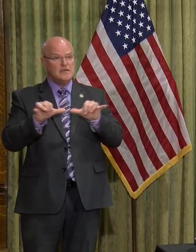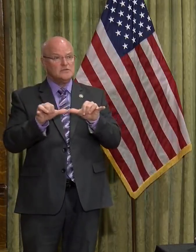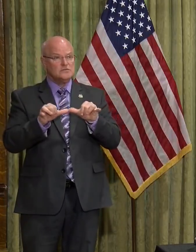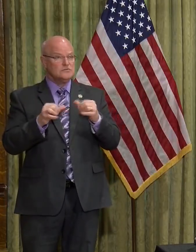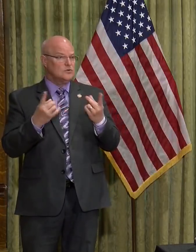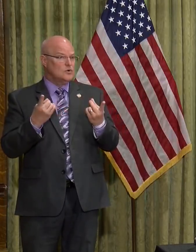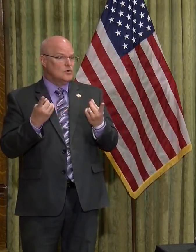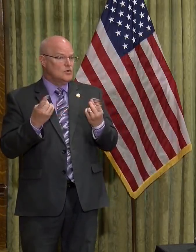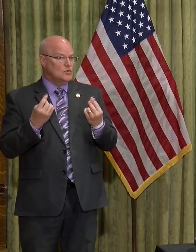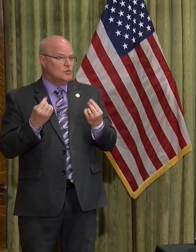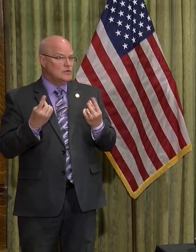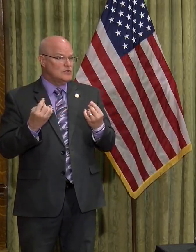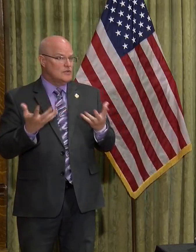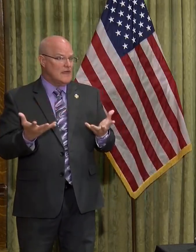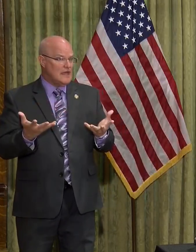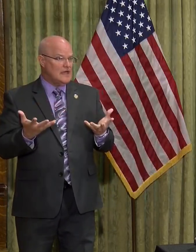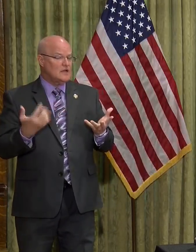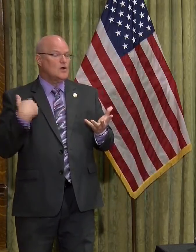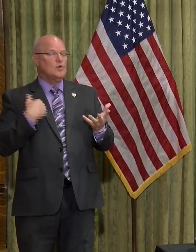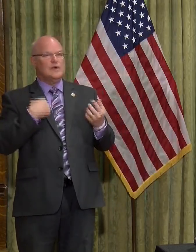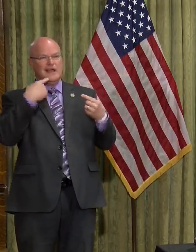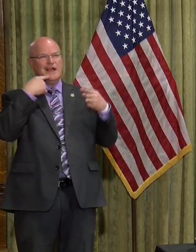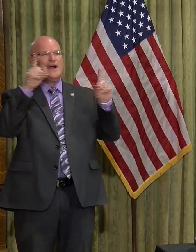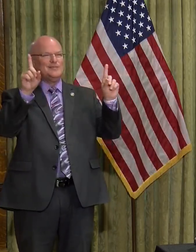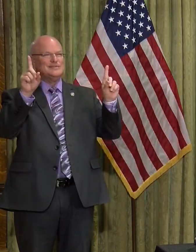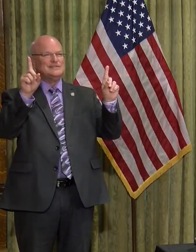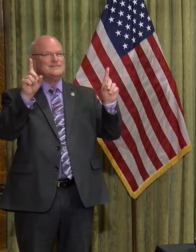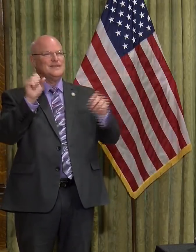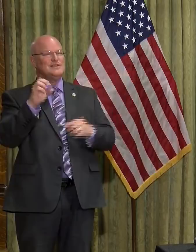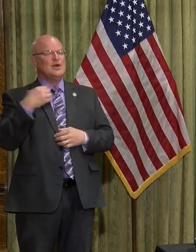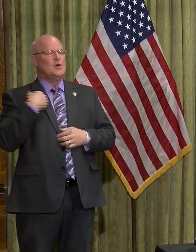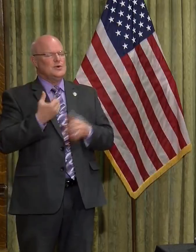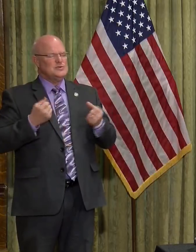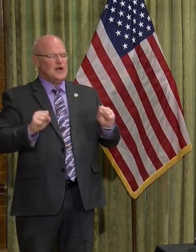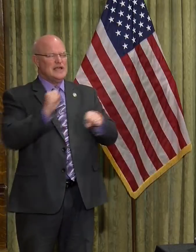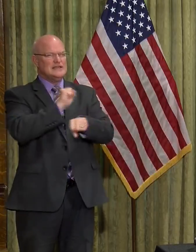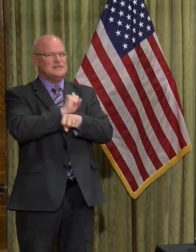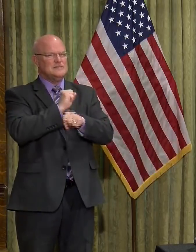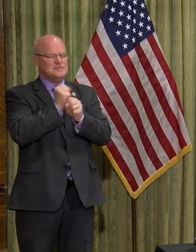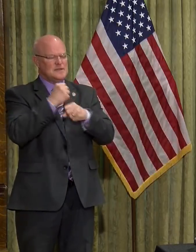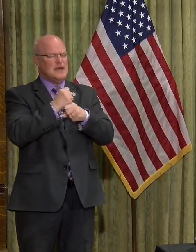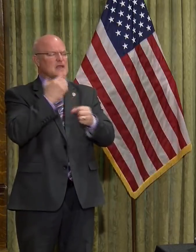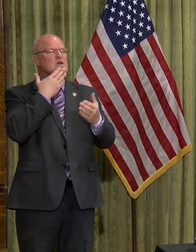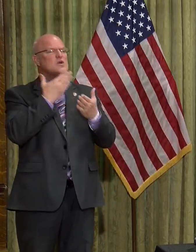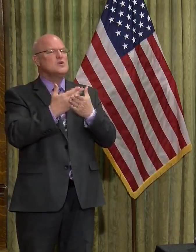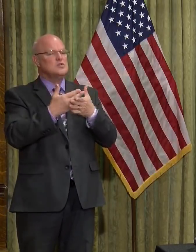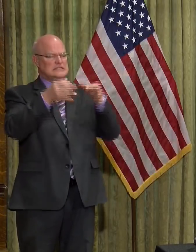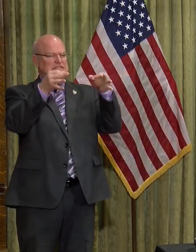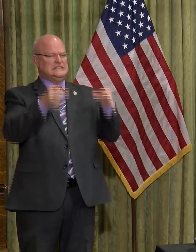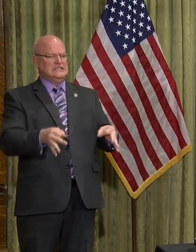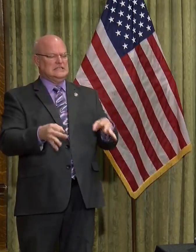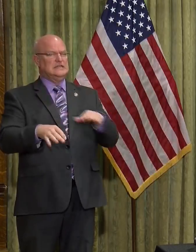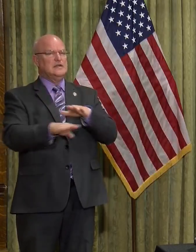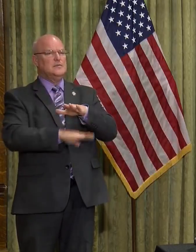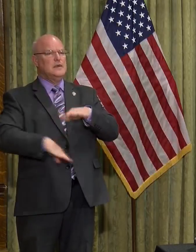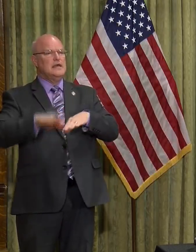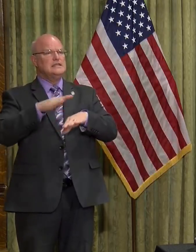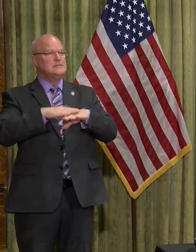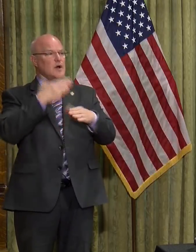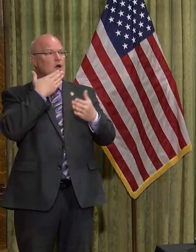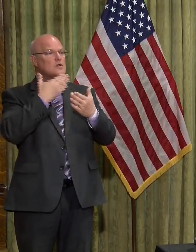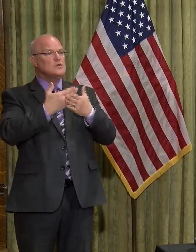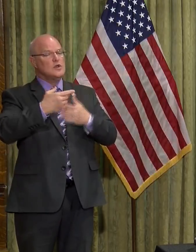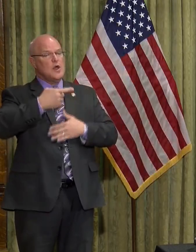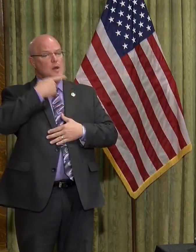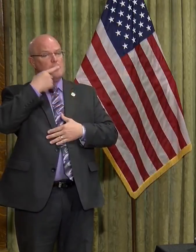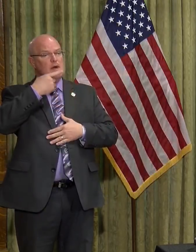do, we accomplish that. So we're trying to make good judgments based upon good